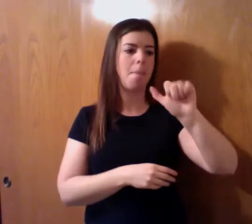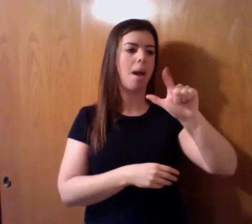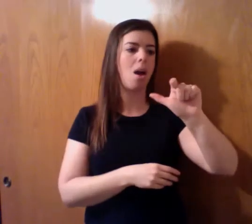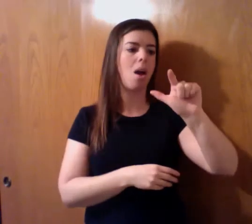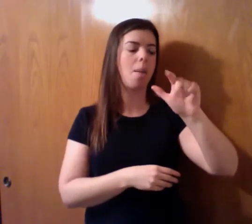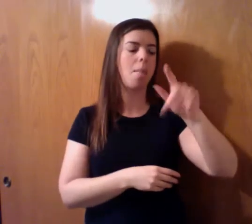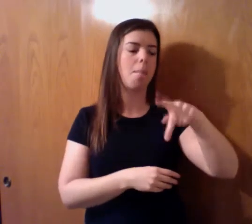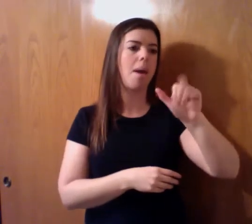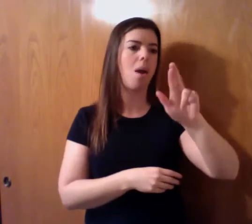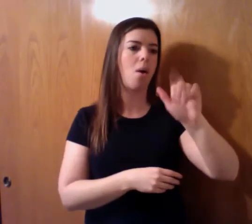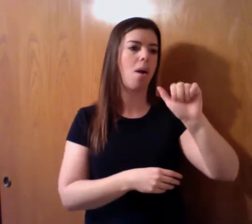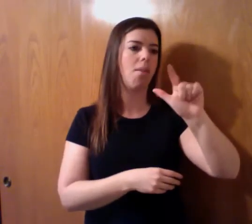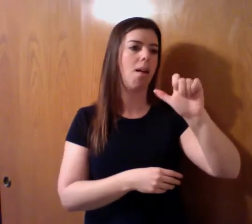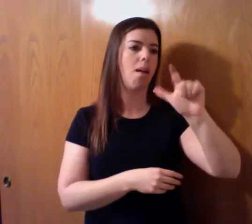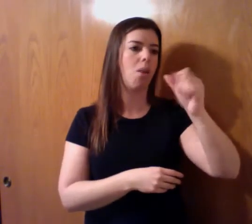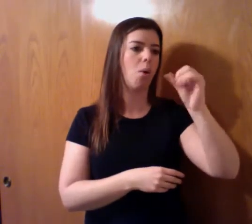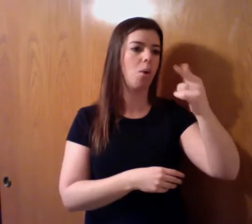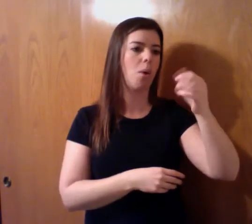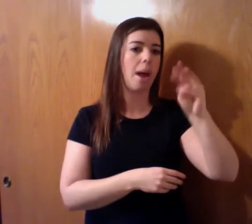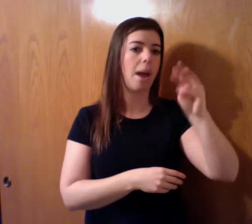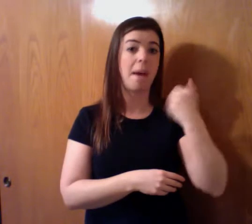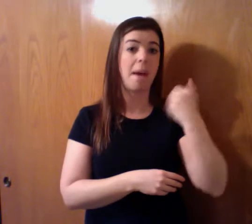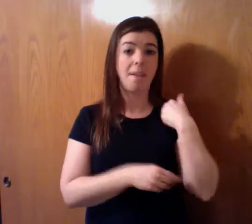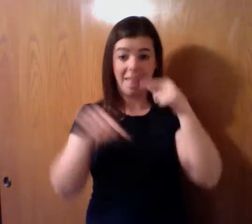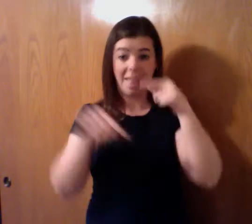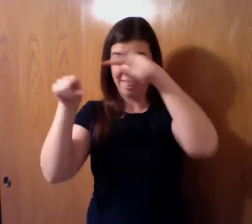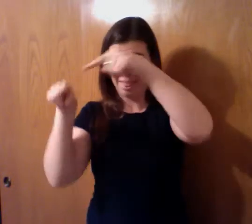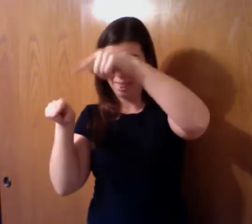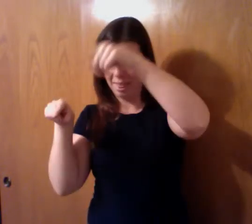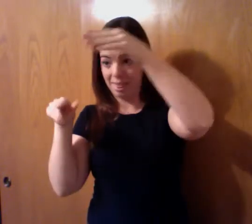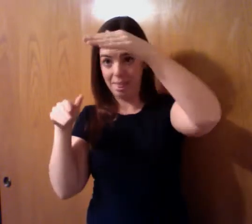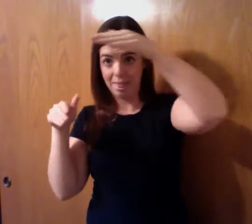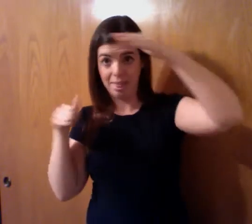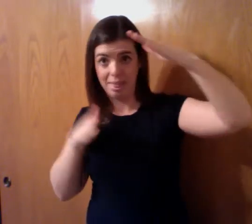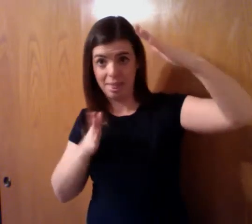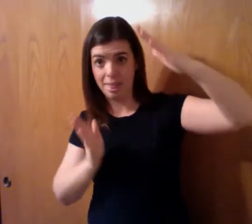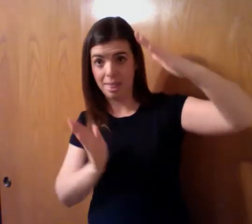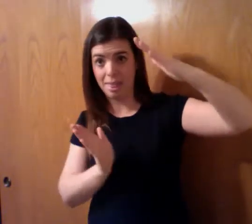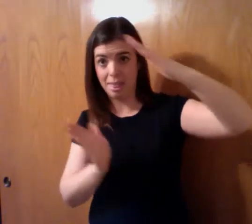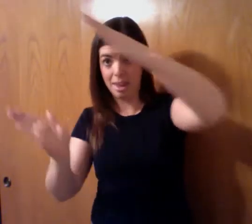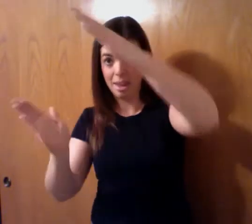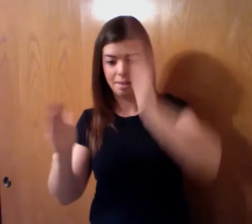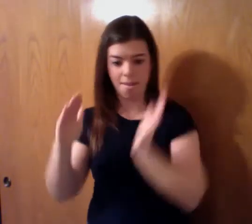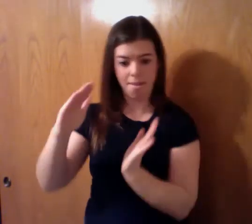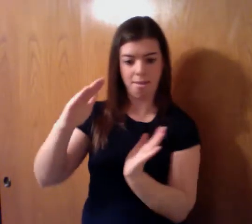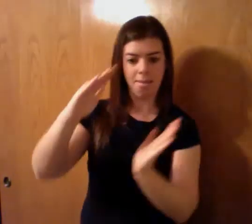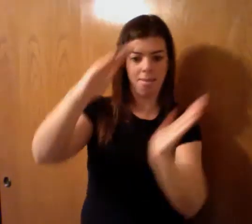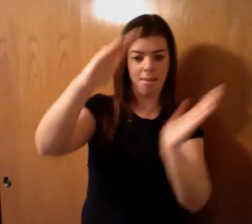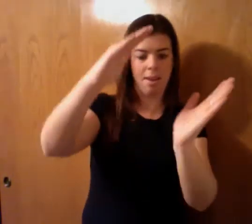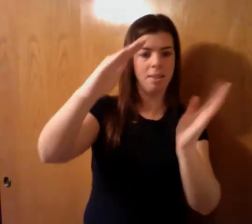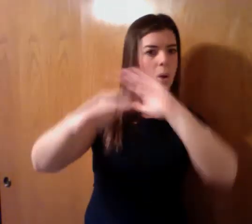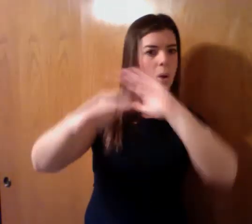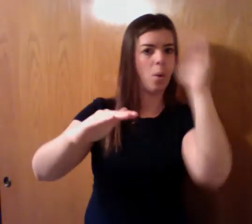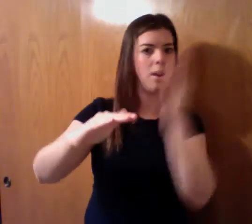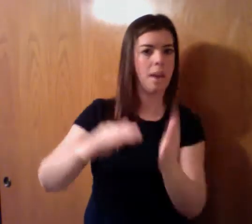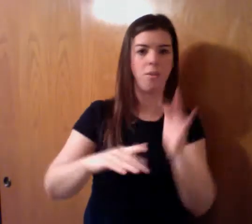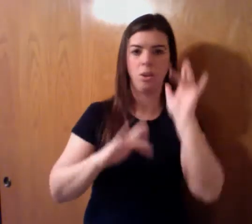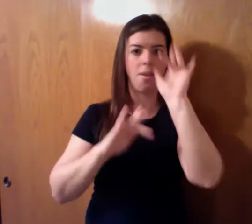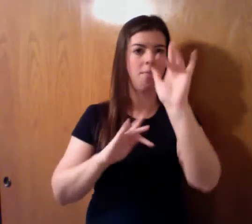this side and we have this side. These 2 are never going to touch. This side and this side are never going to touch. That's a